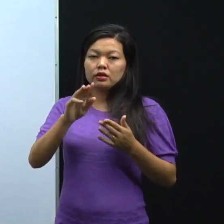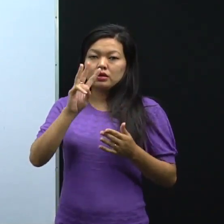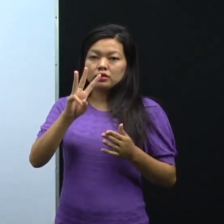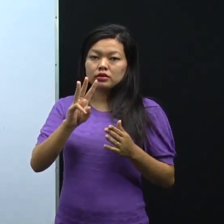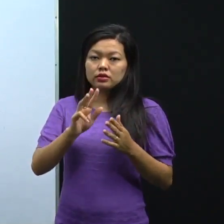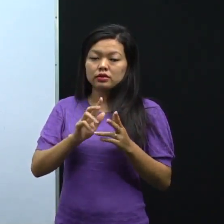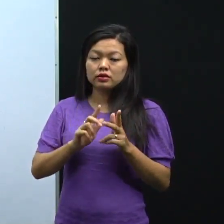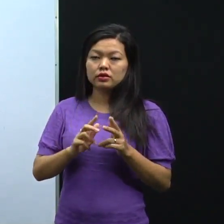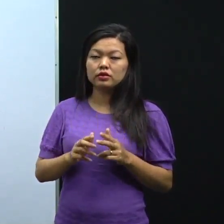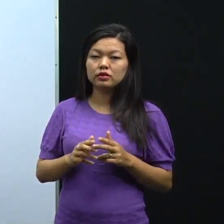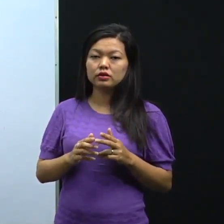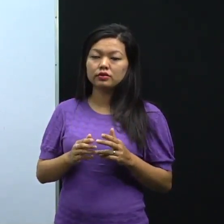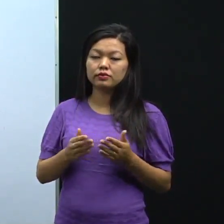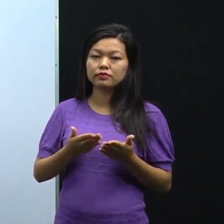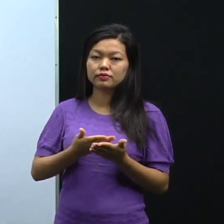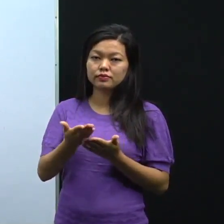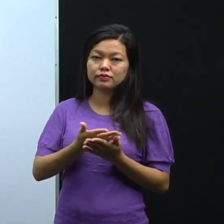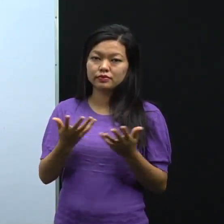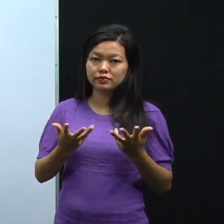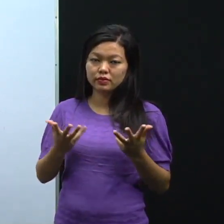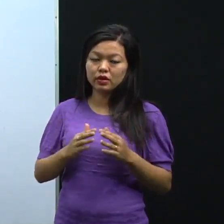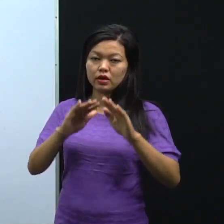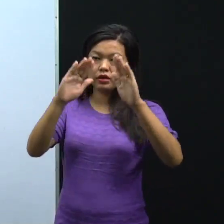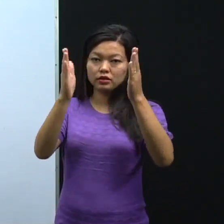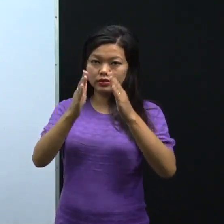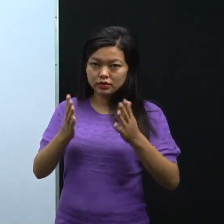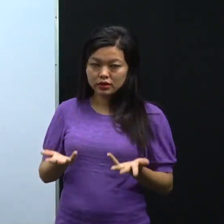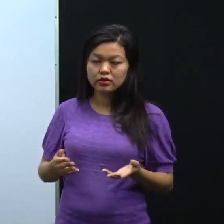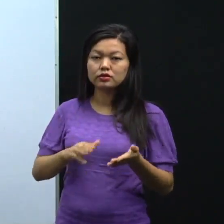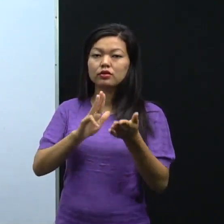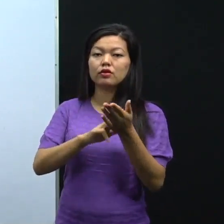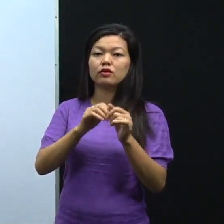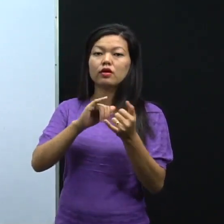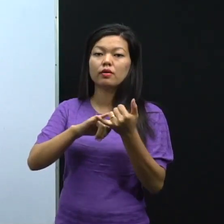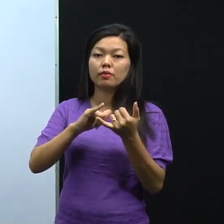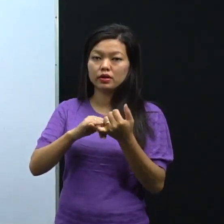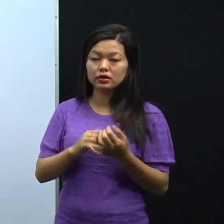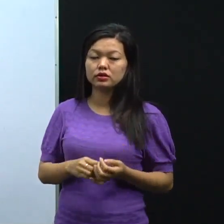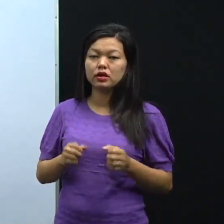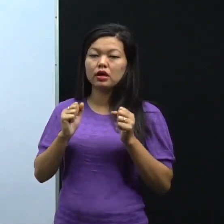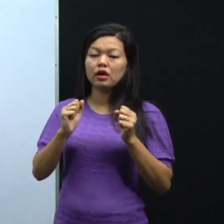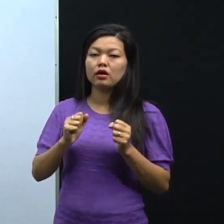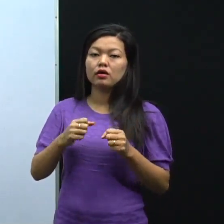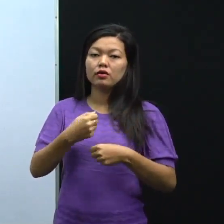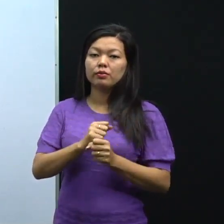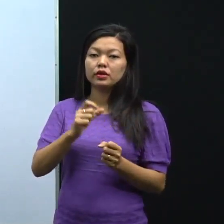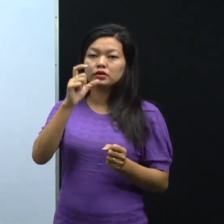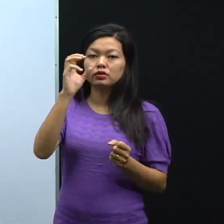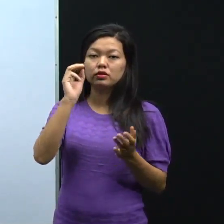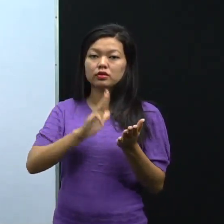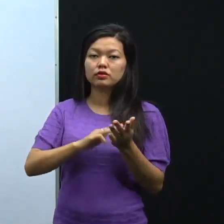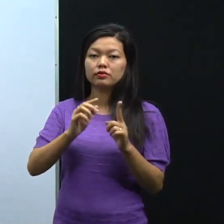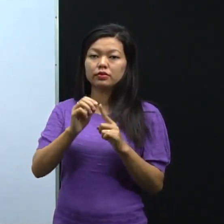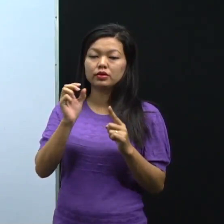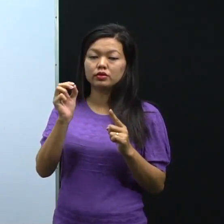all about the size, the mass, right? And how it forms a compound. Right, so now we are in the last topic, that